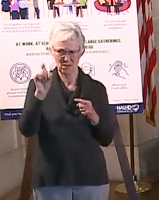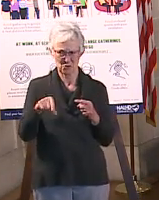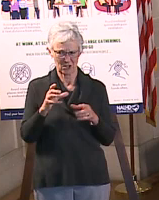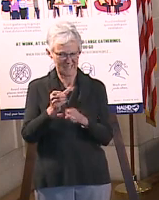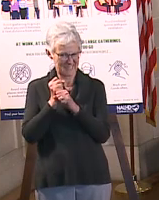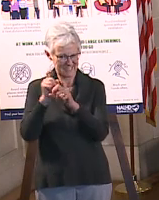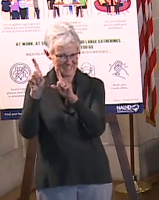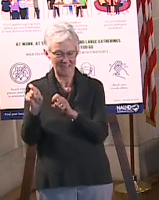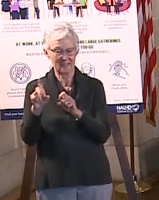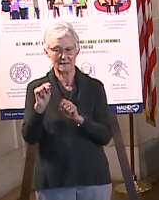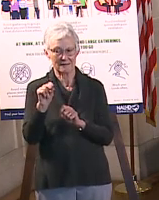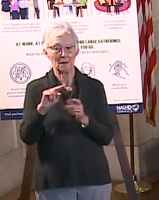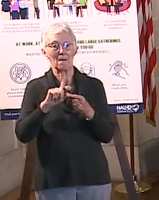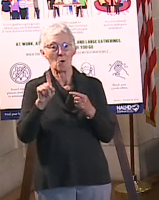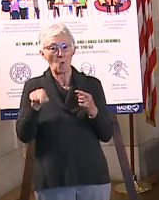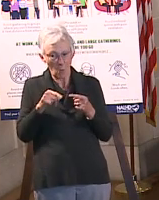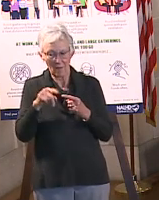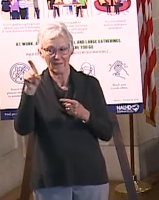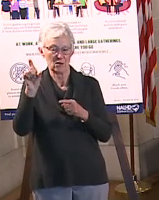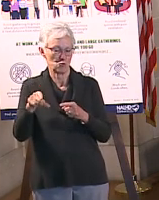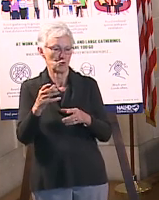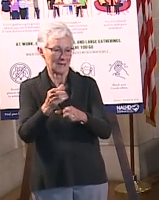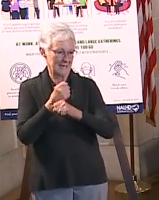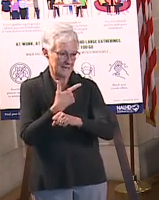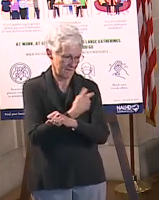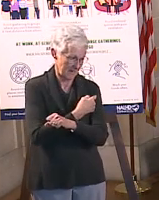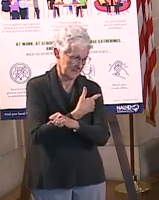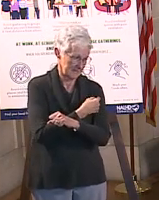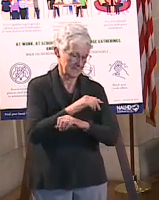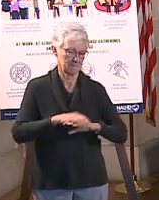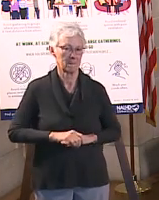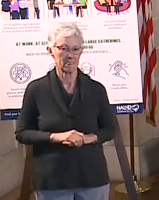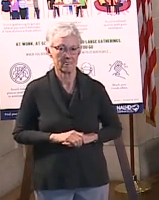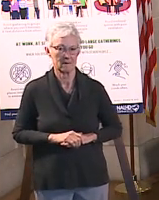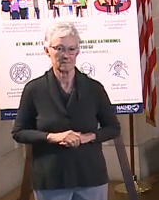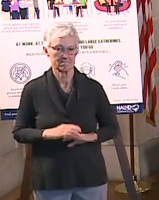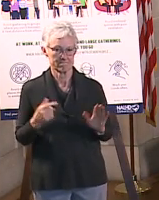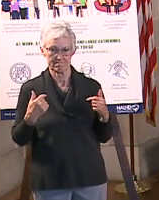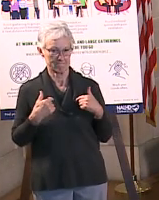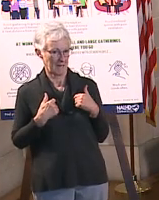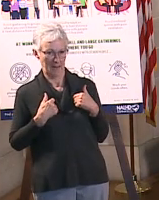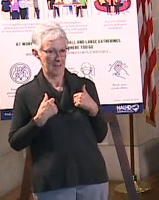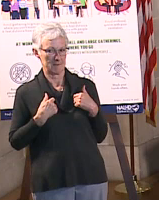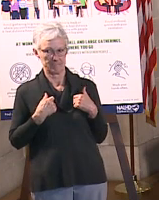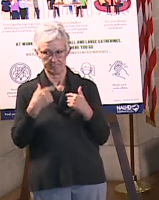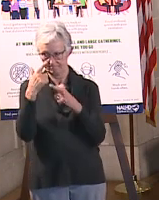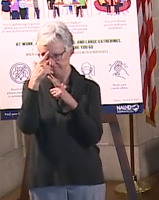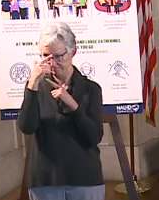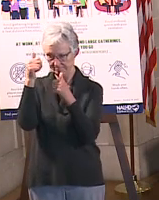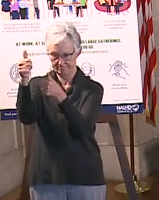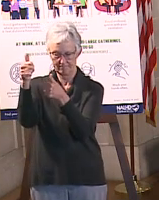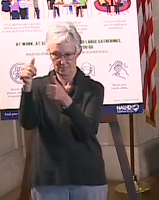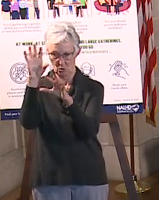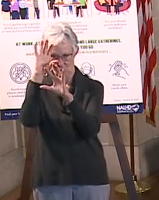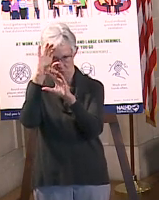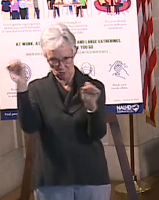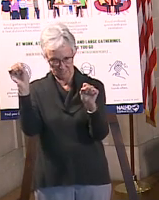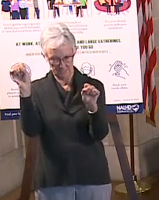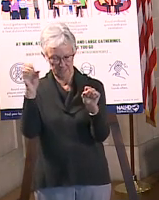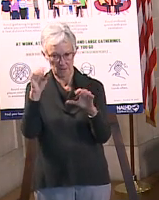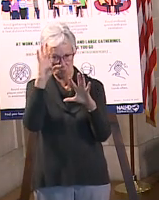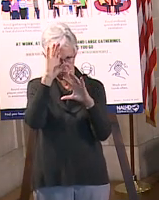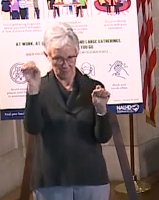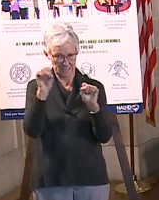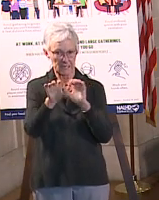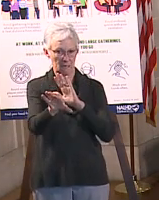vaccinated and, and so forth. I would certainly defer to the President and the President-elect with regard to their decision